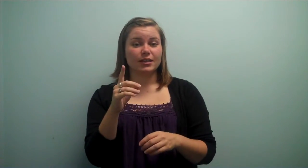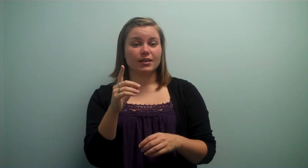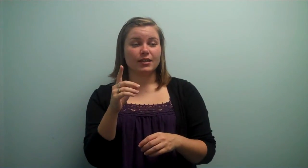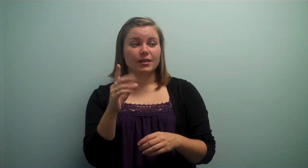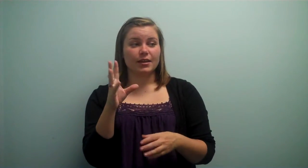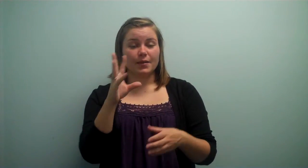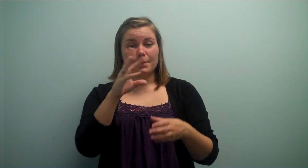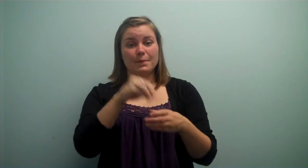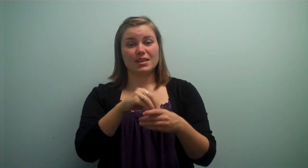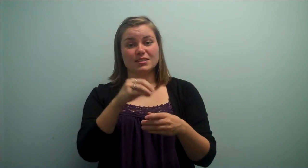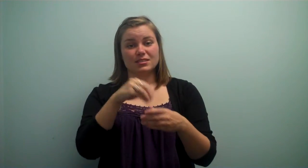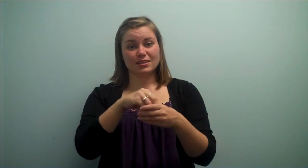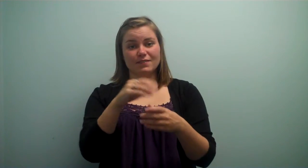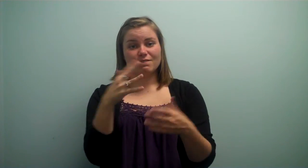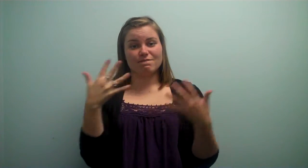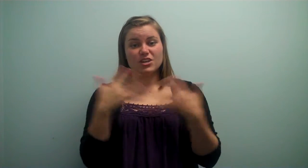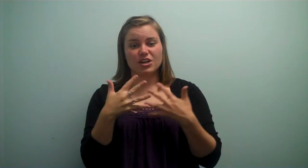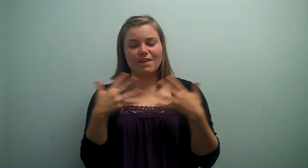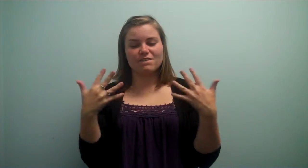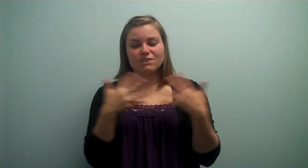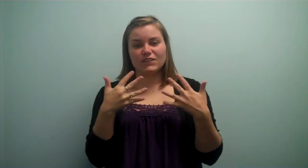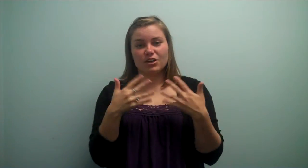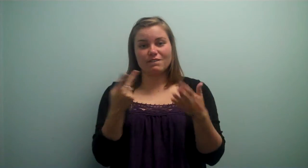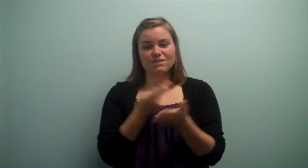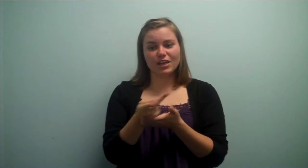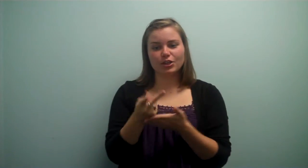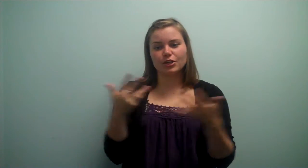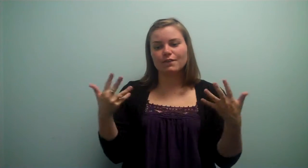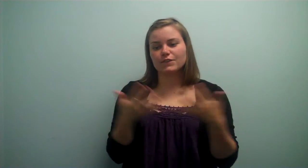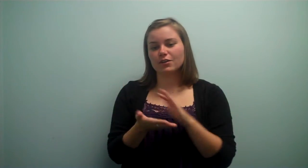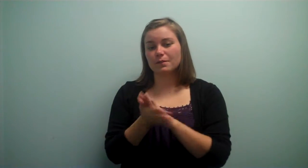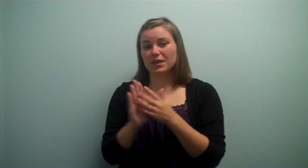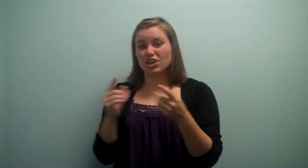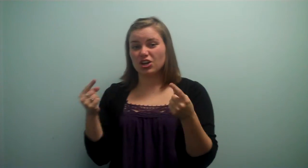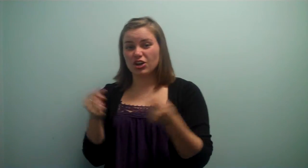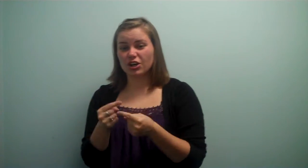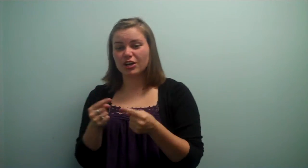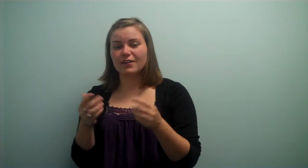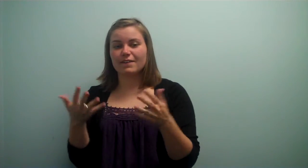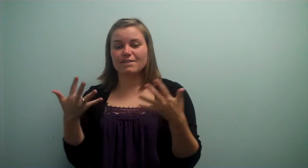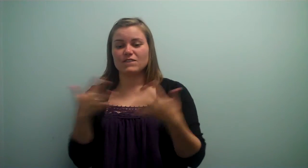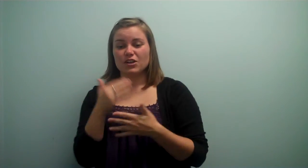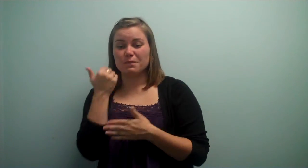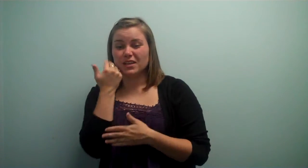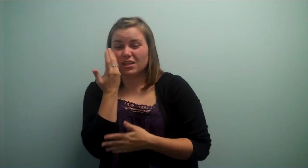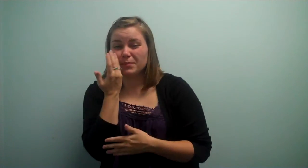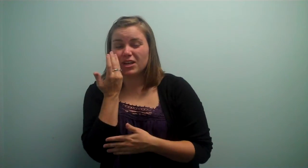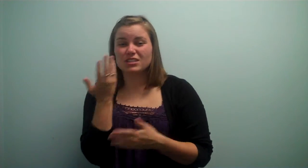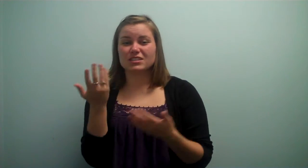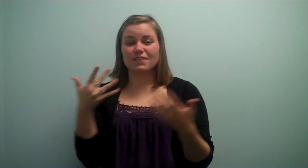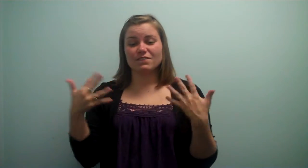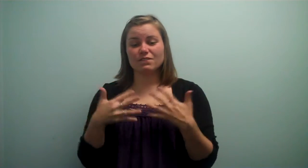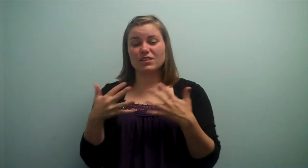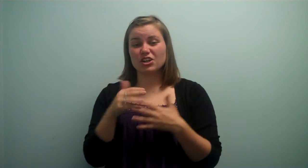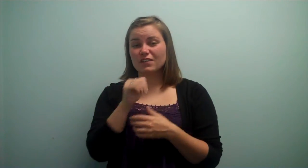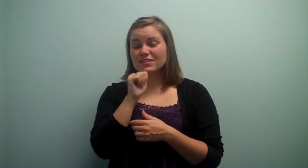in fear. Fear of failure, fear of being hurt, fear of being humiliated, fear of not having enough